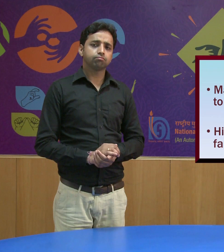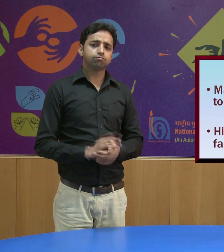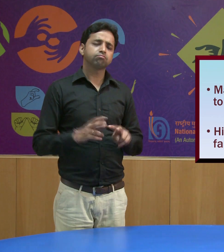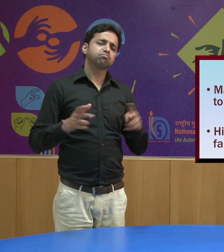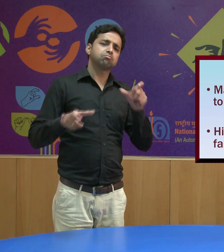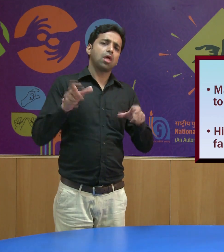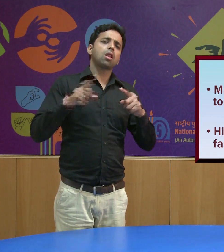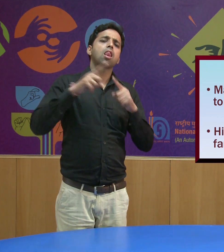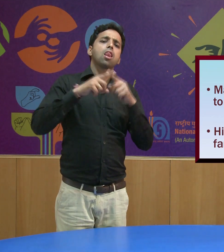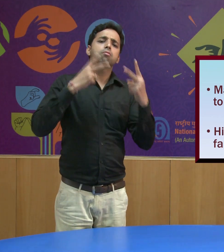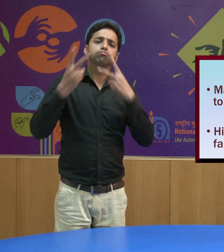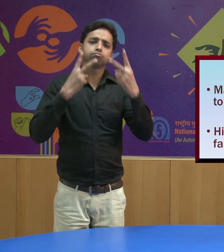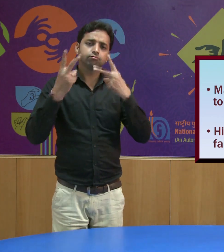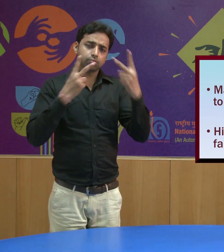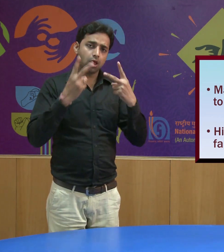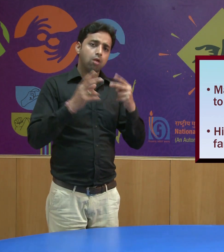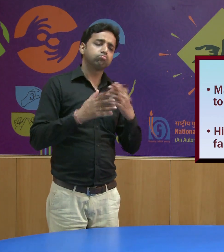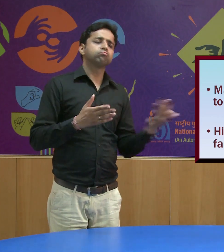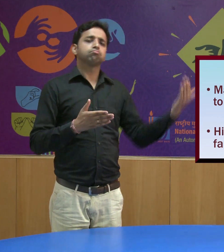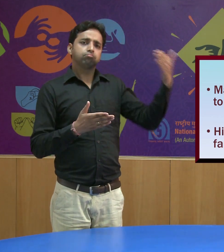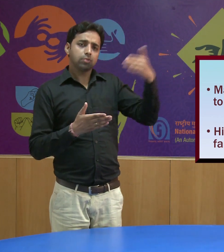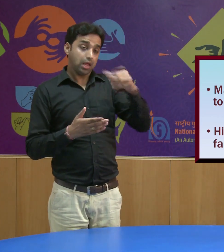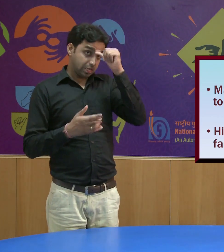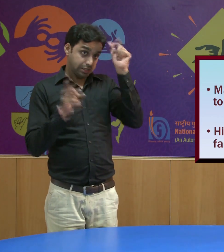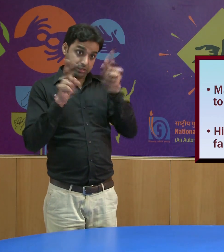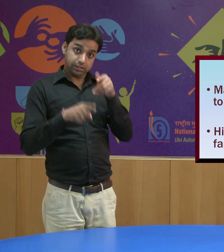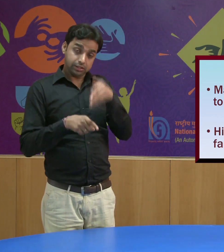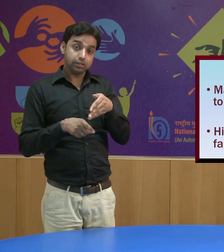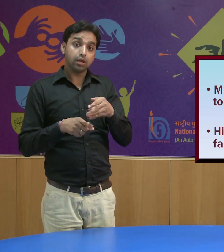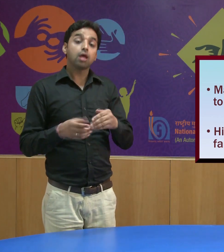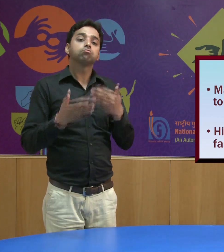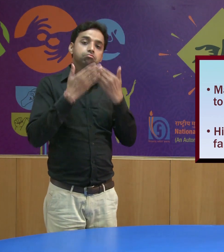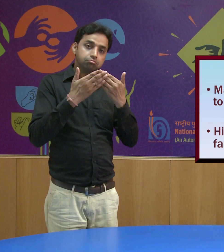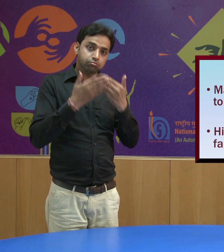Many travelers also came to India to study Buddhism.